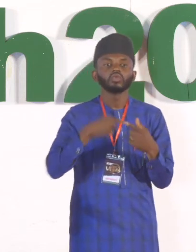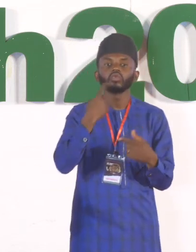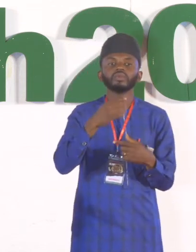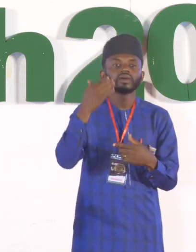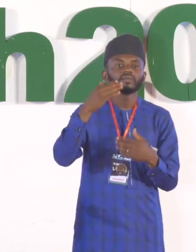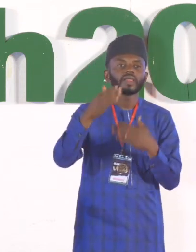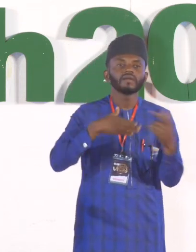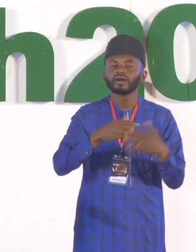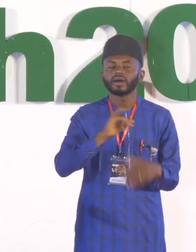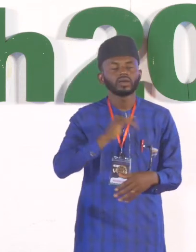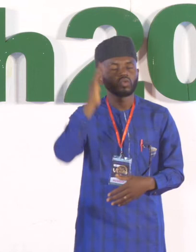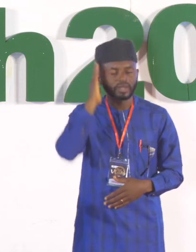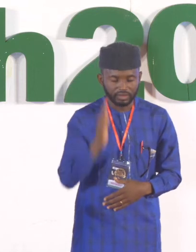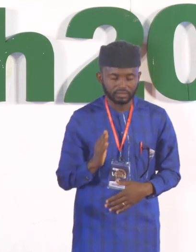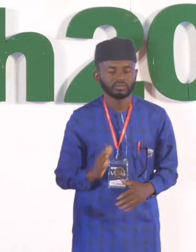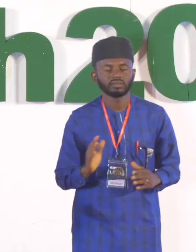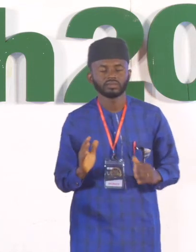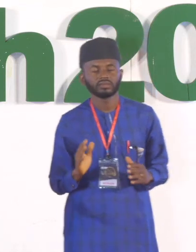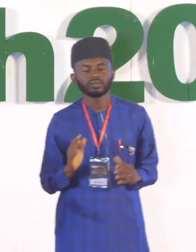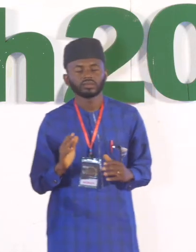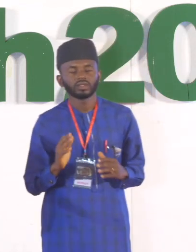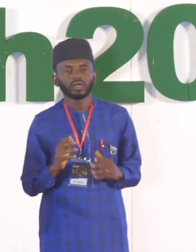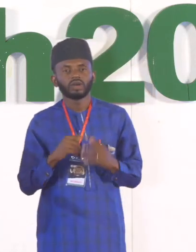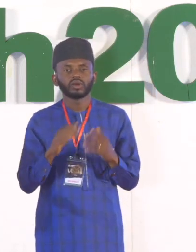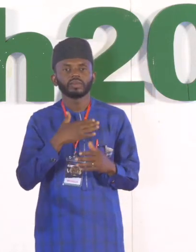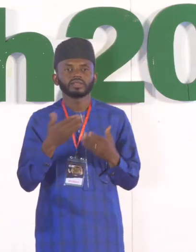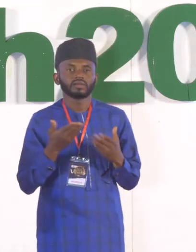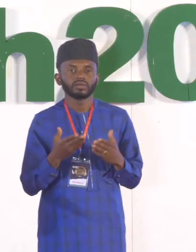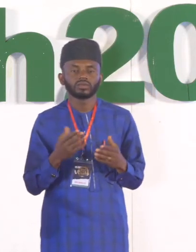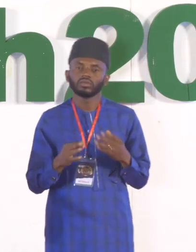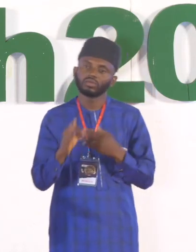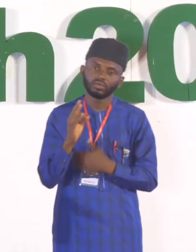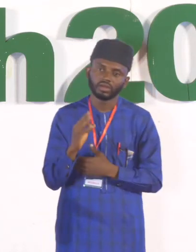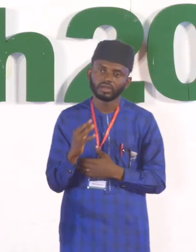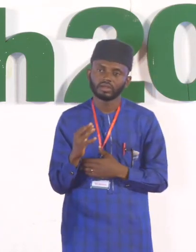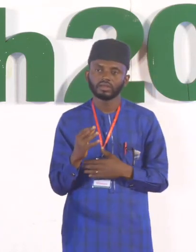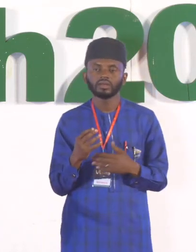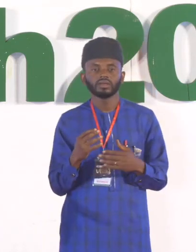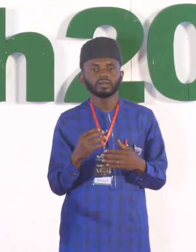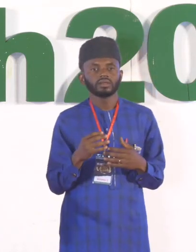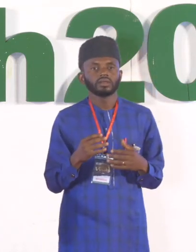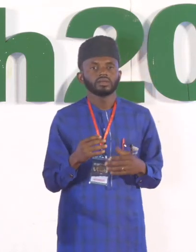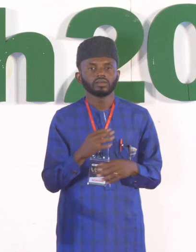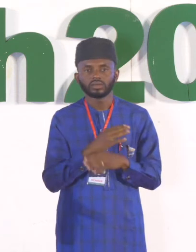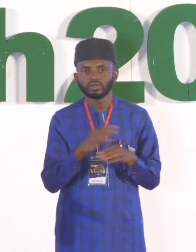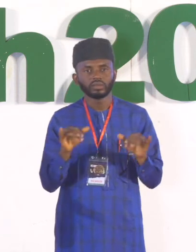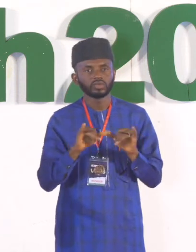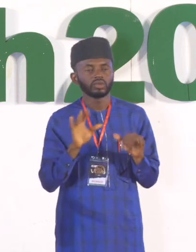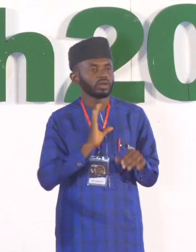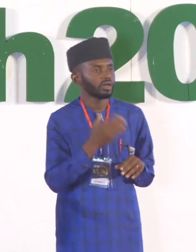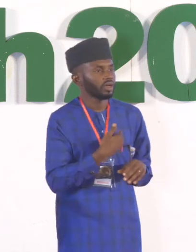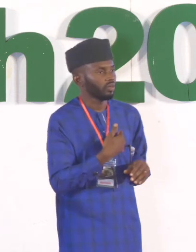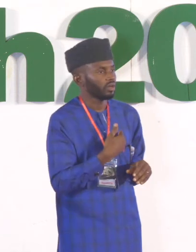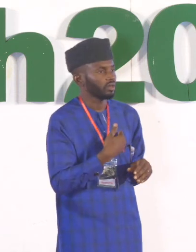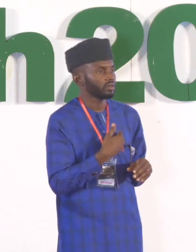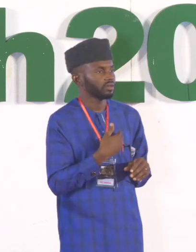will of my servant." Oh, how I wish Allah will not measure our deeds. It's better for